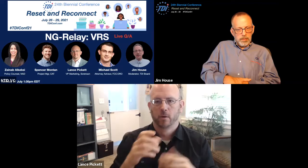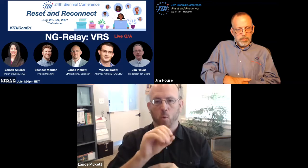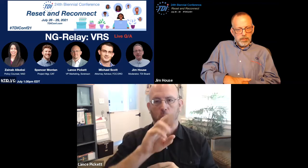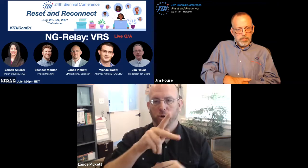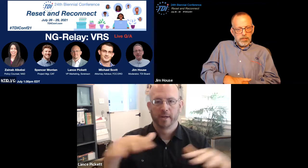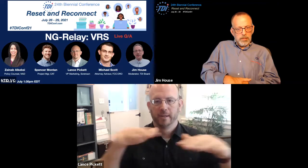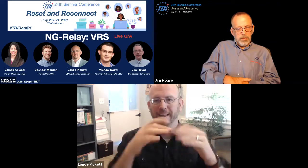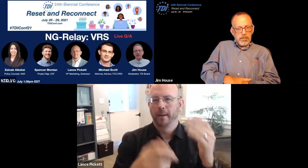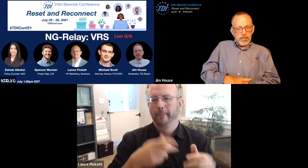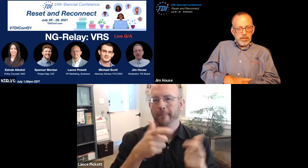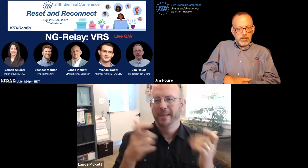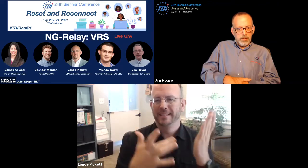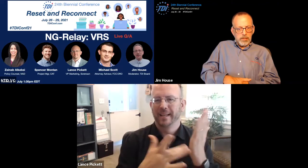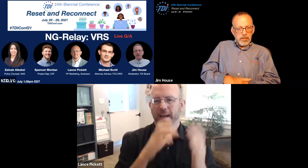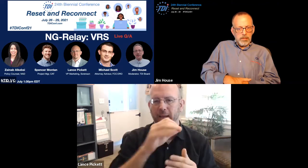policymaker, as